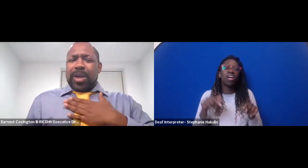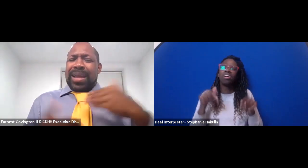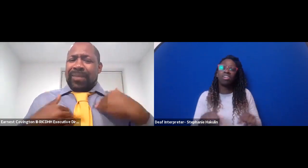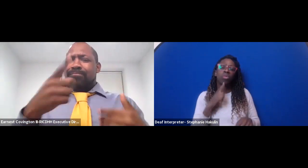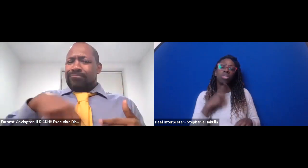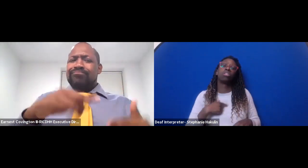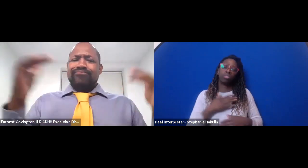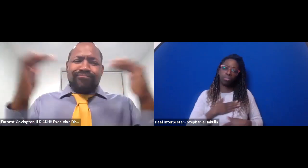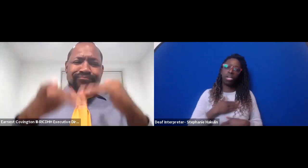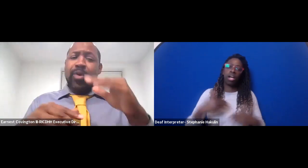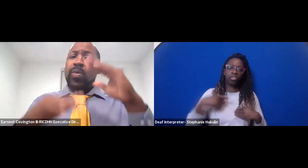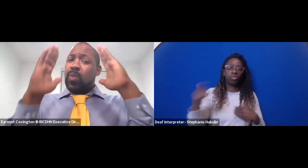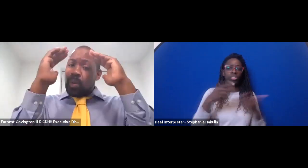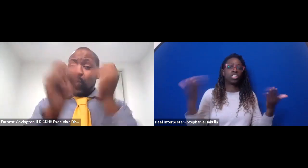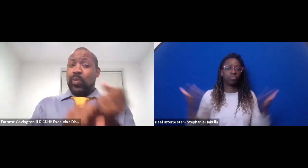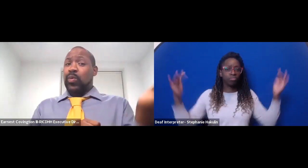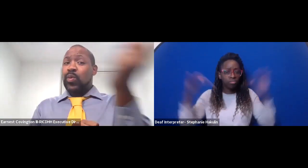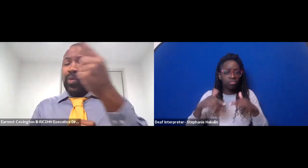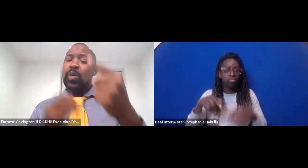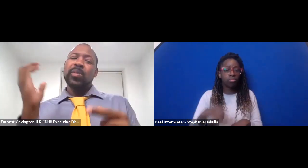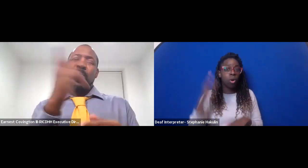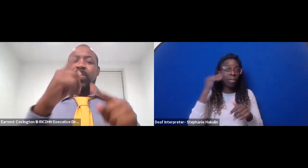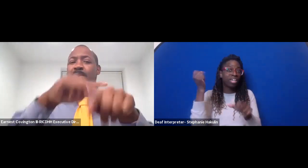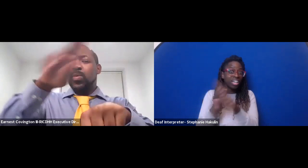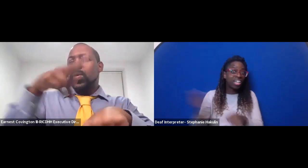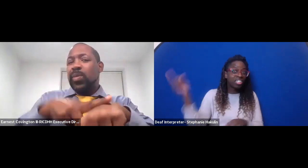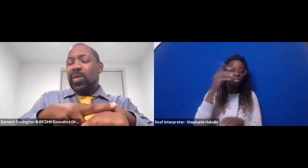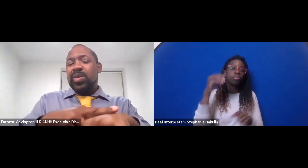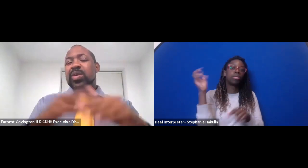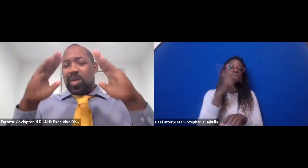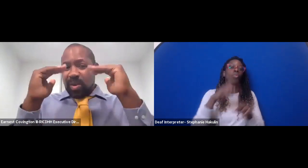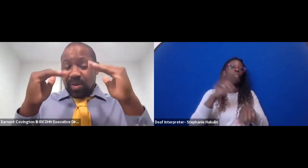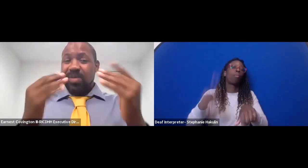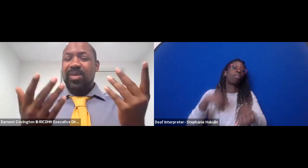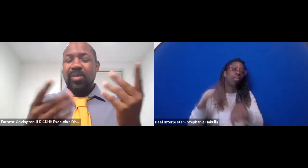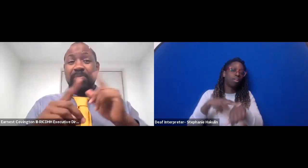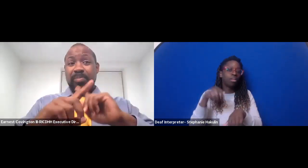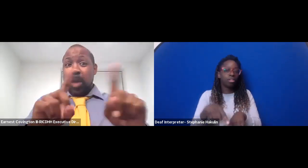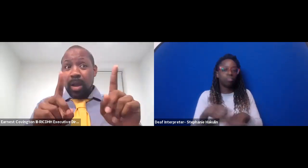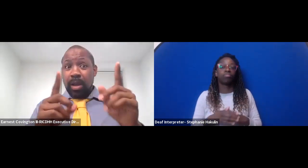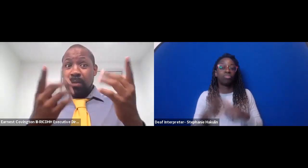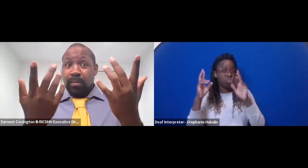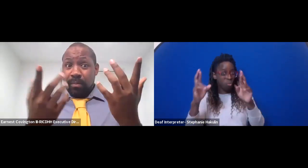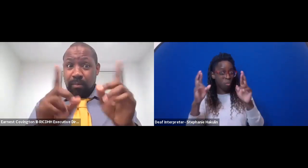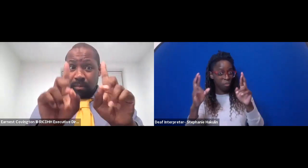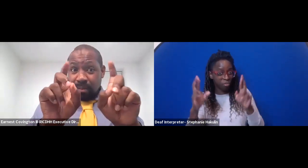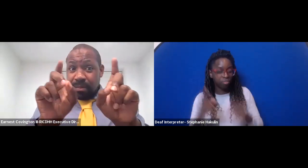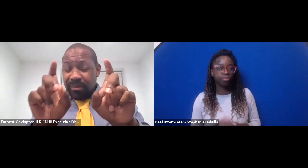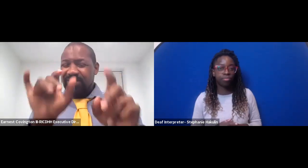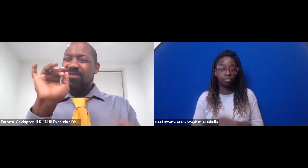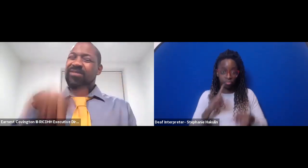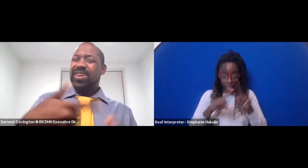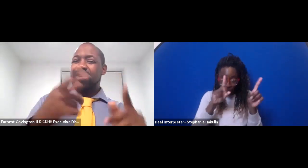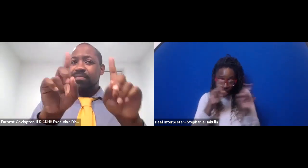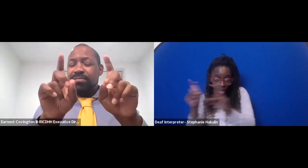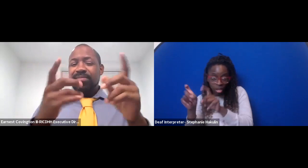usual, but we are here and we do care. And we're so grateful that you all showed up tonight. Hopefully next year we'll be doing this at